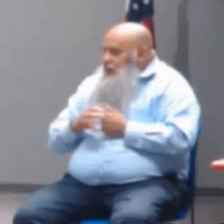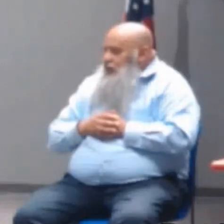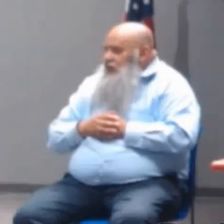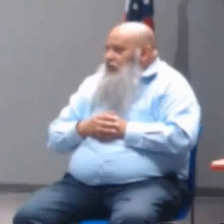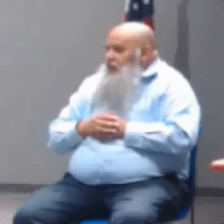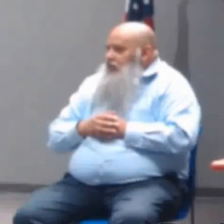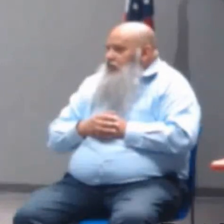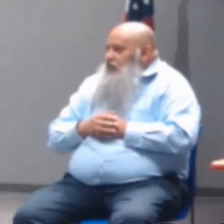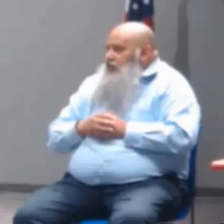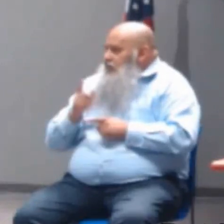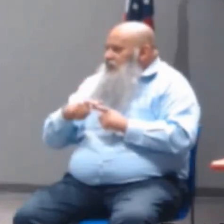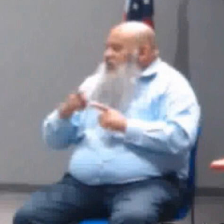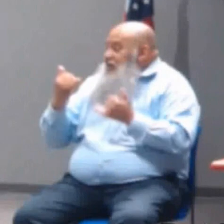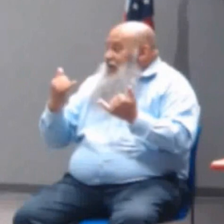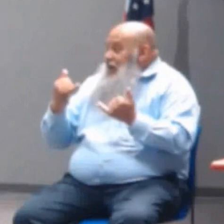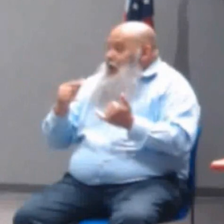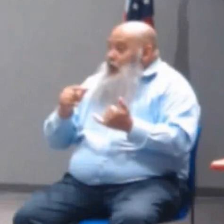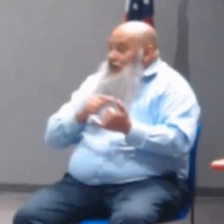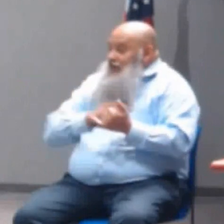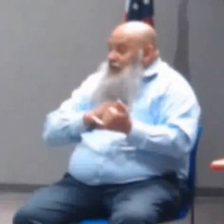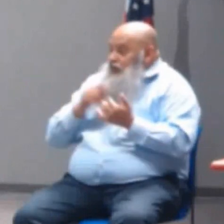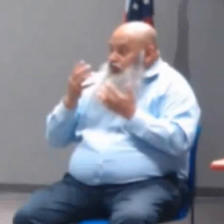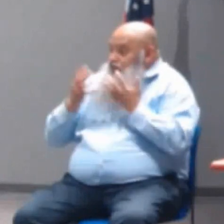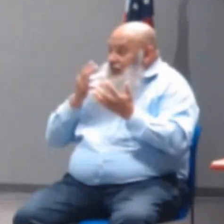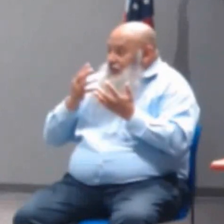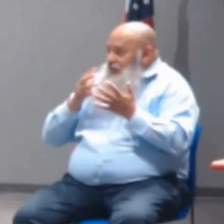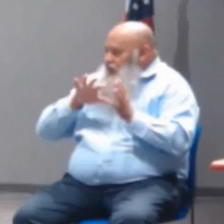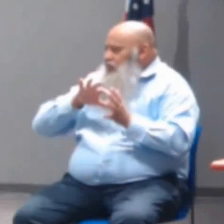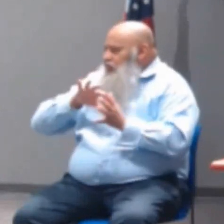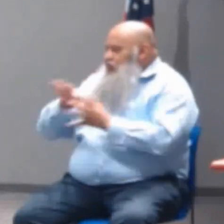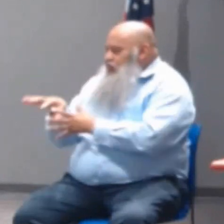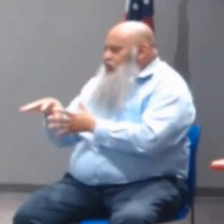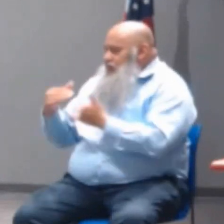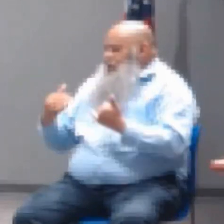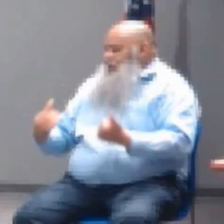But I'm free of the guilt and shame now. So that's really good.